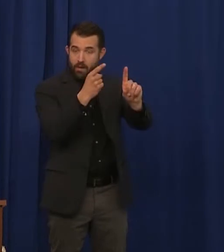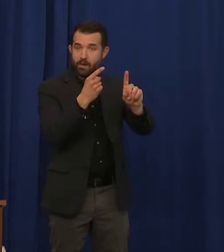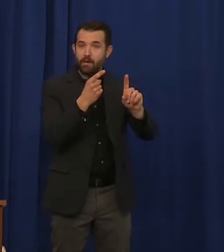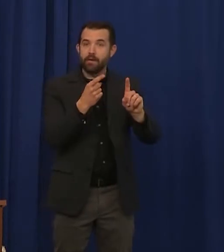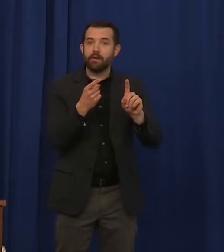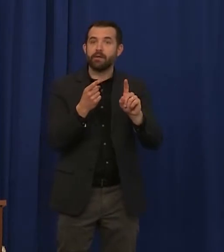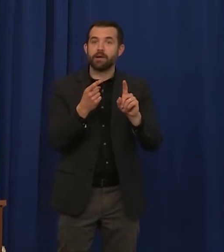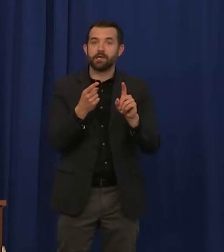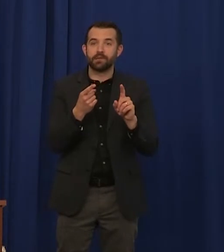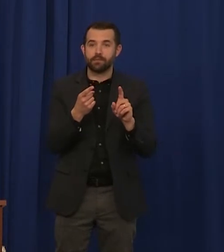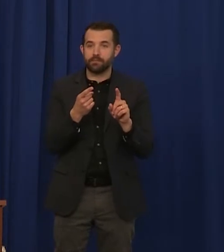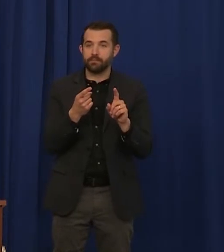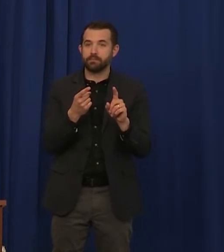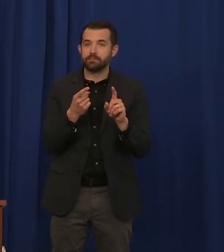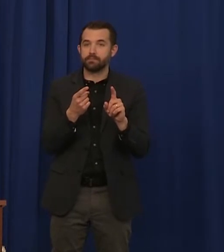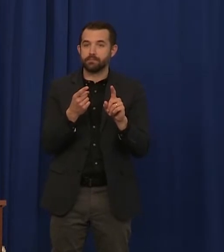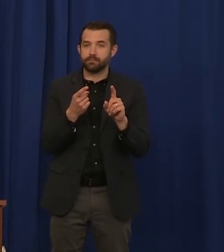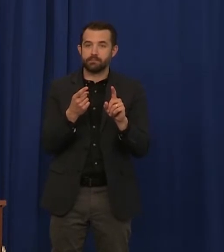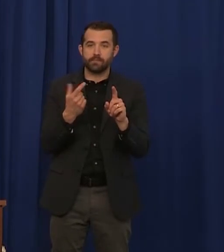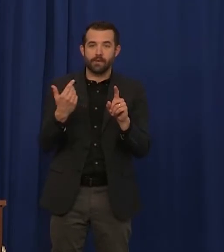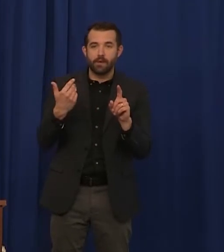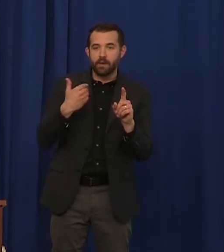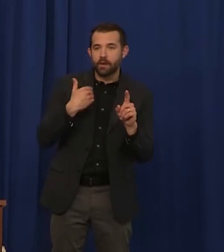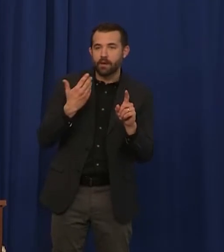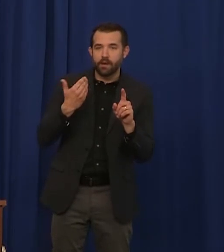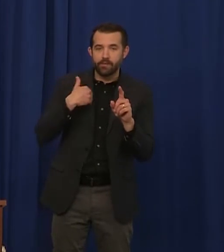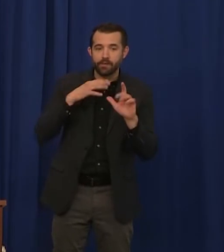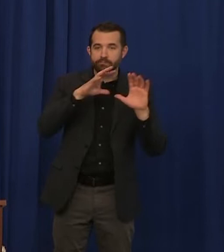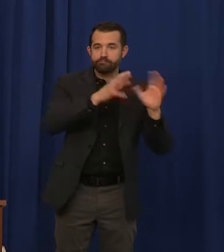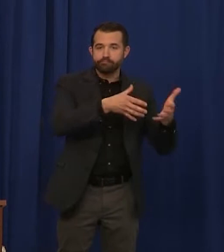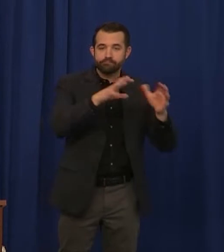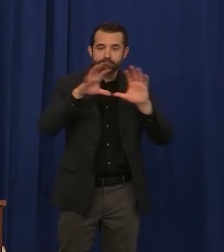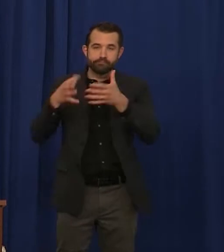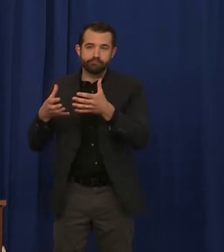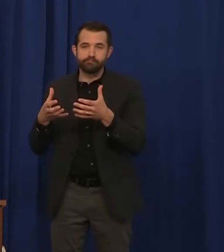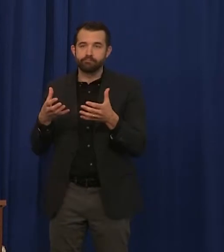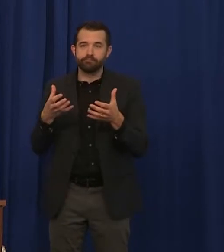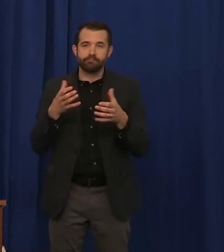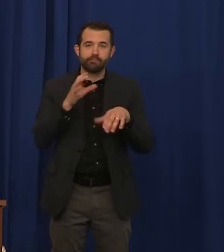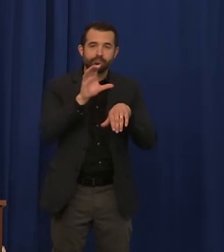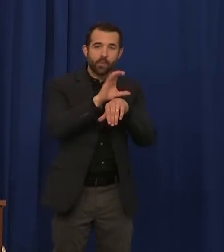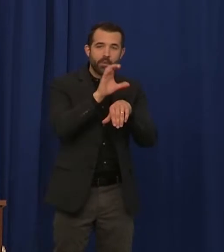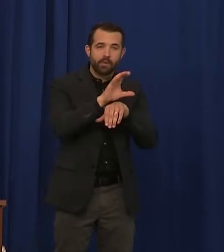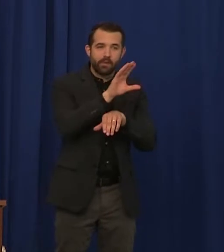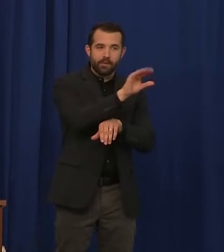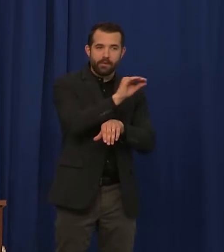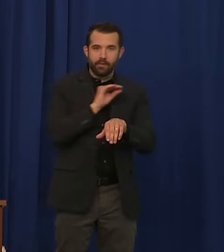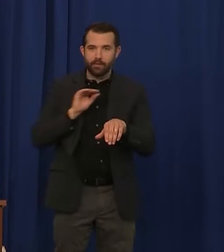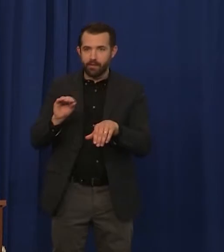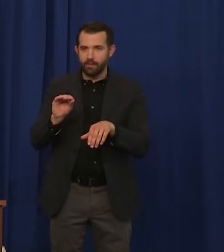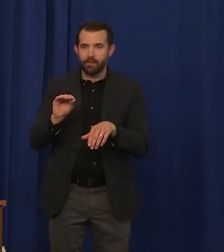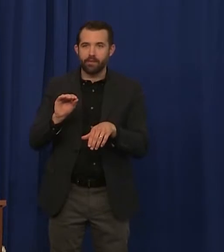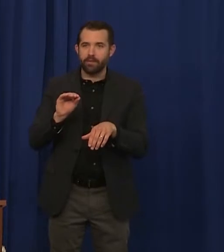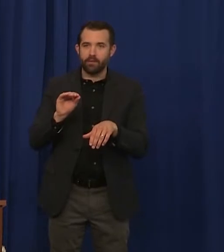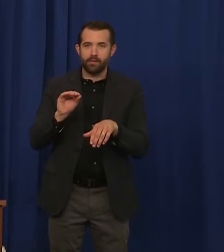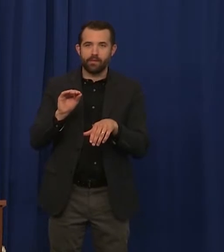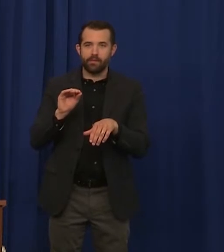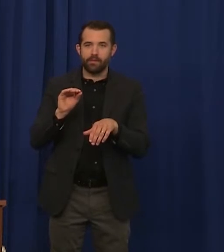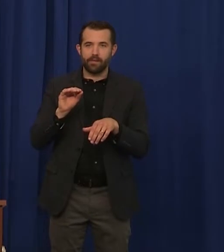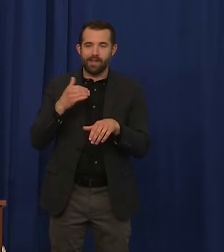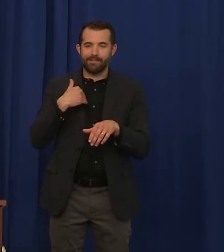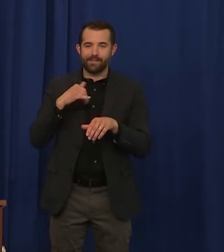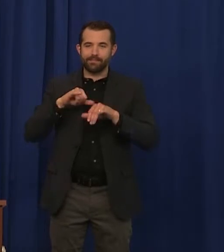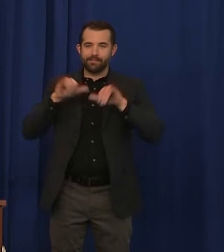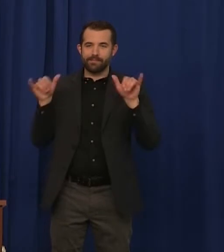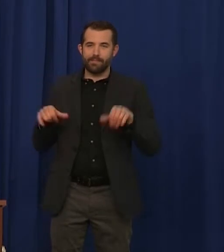of behind-the-scenes interface with our Reemploy Me system for folks who may not